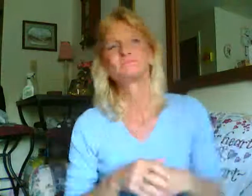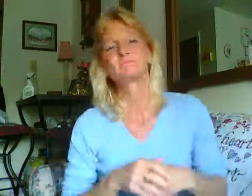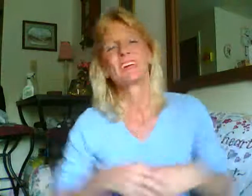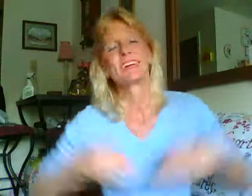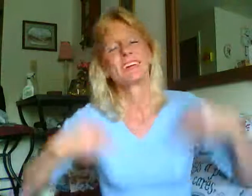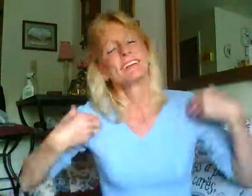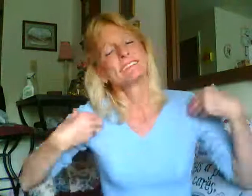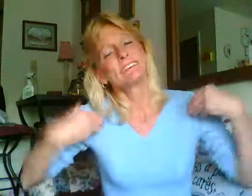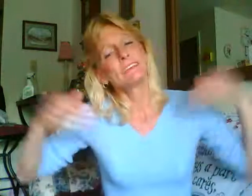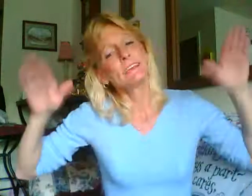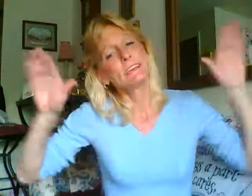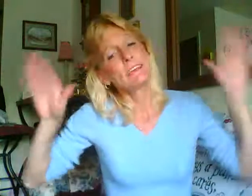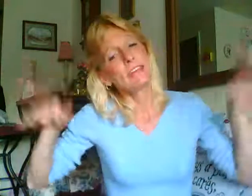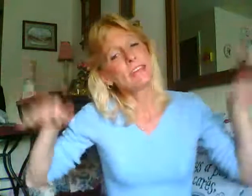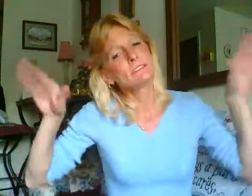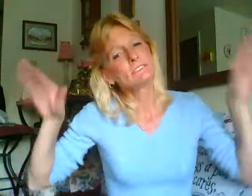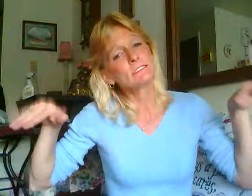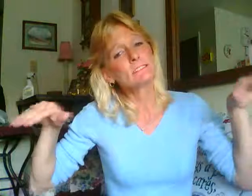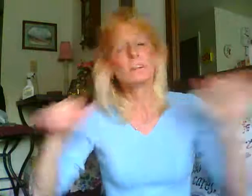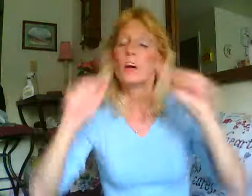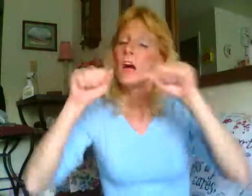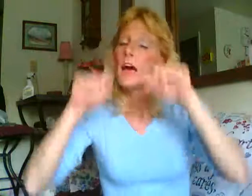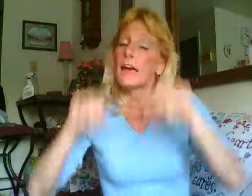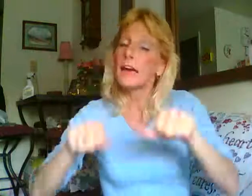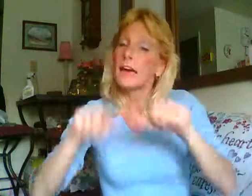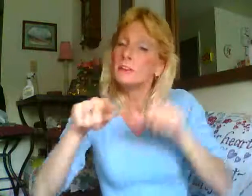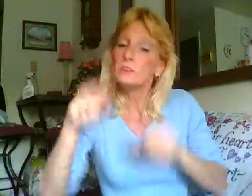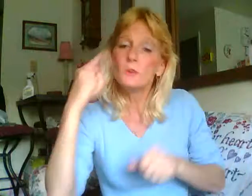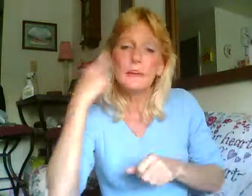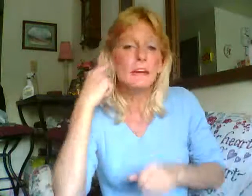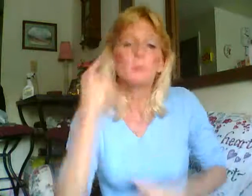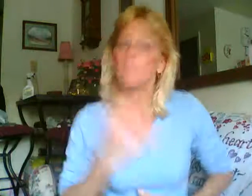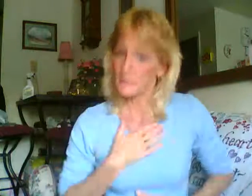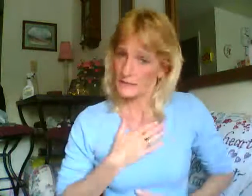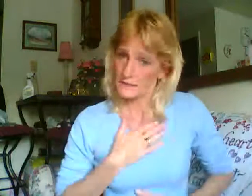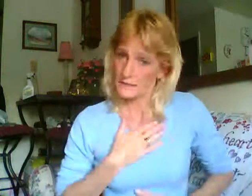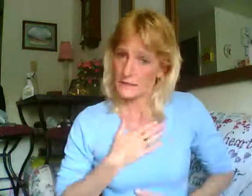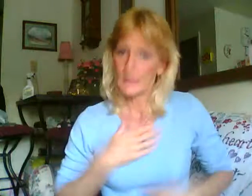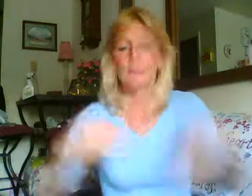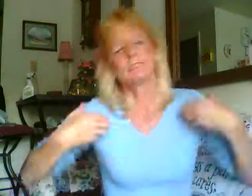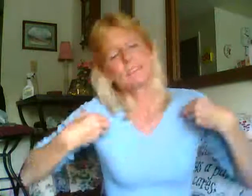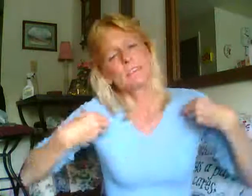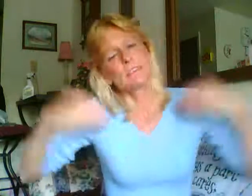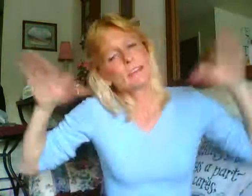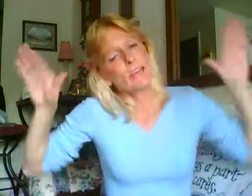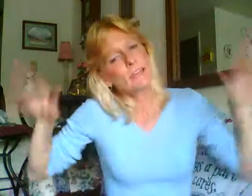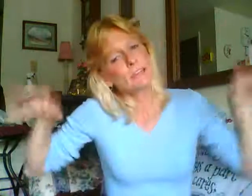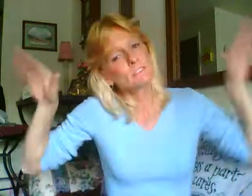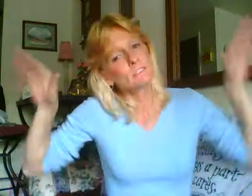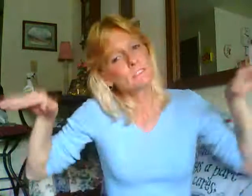Dean Angel, can you hear me? Dean Angel,